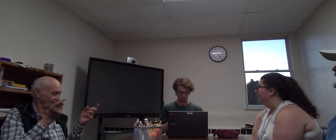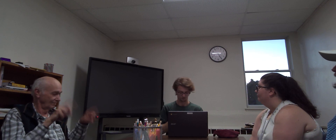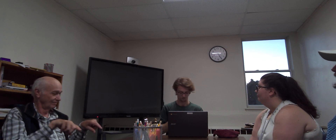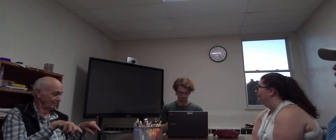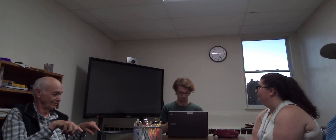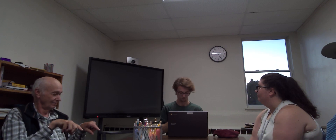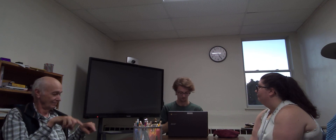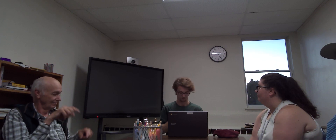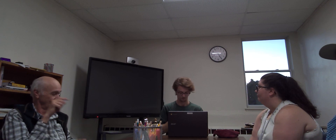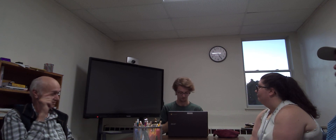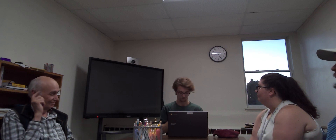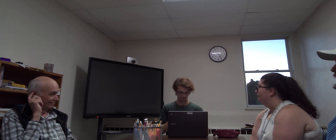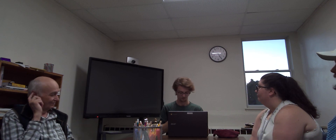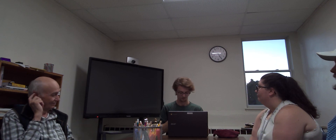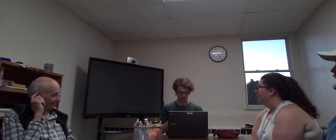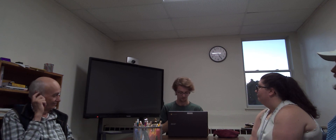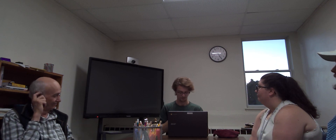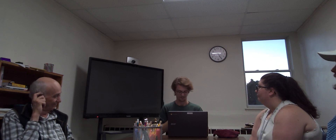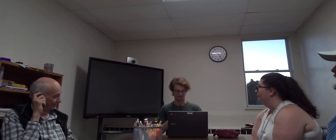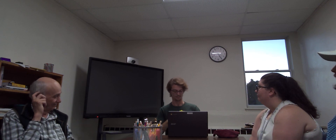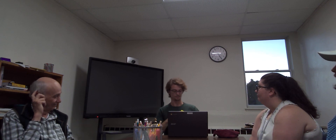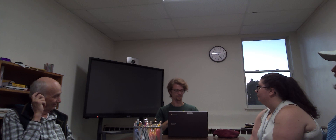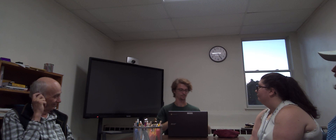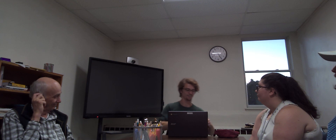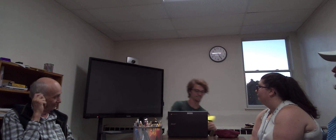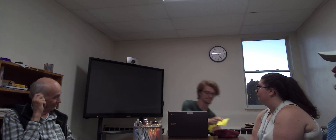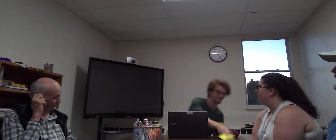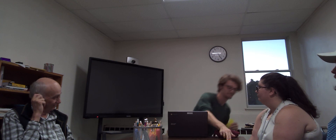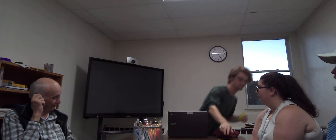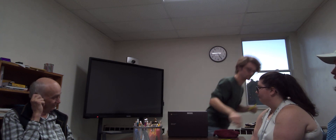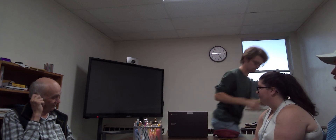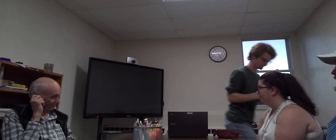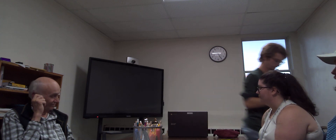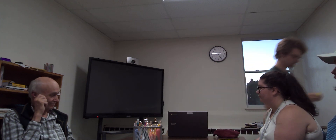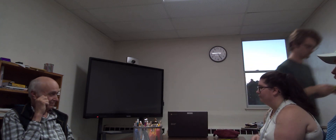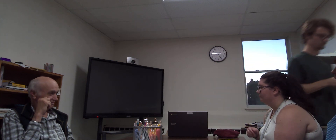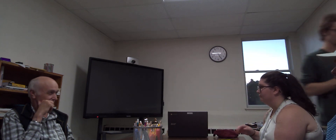it happen? yeah, I'm gonna do it like this.